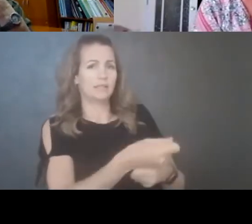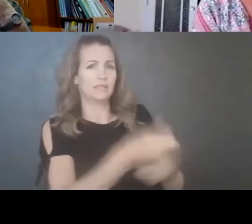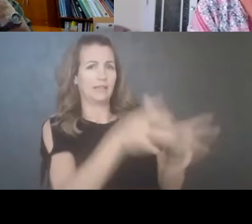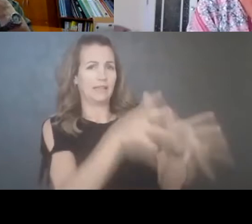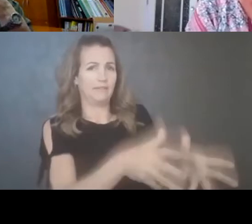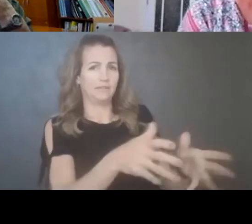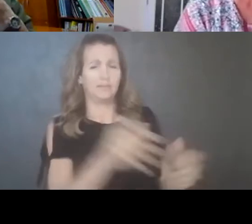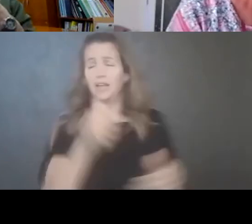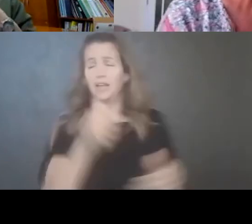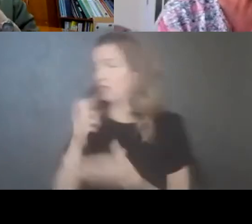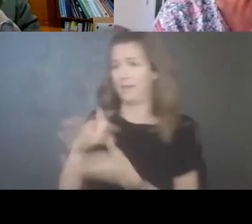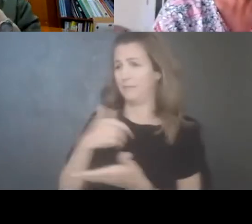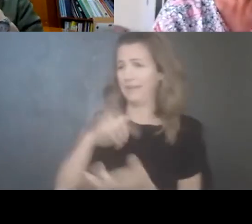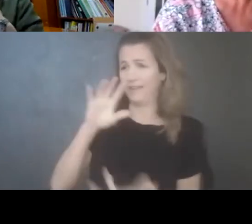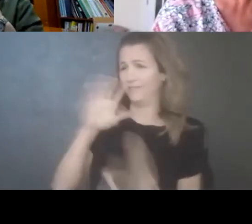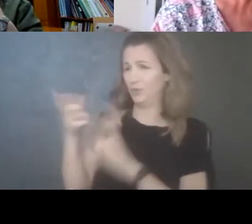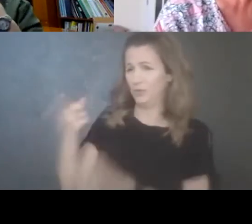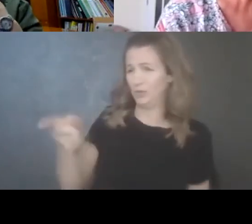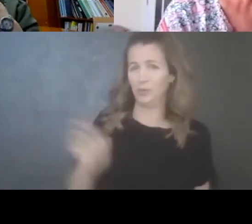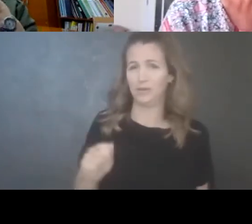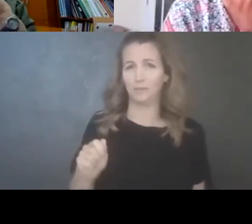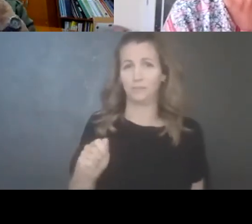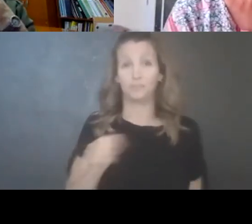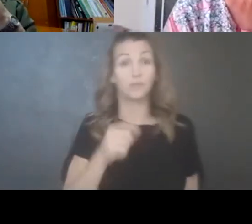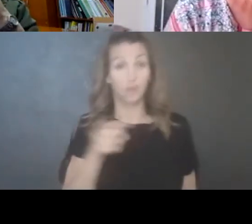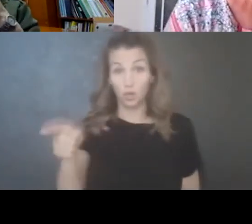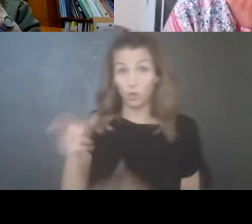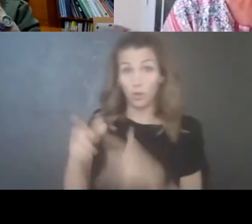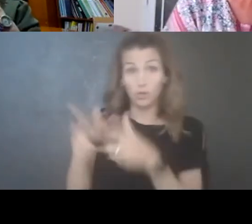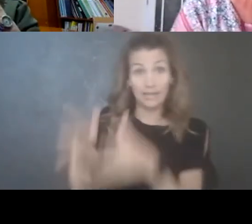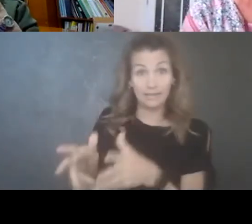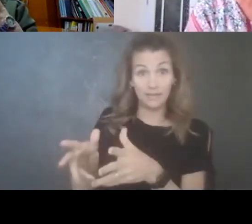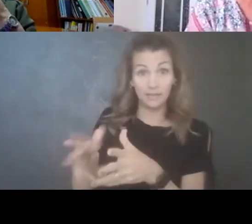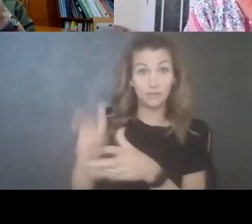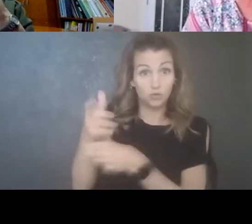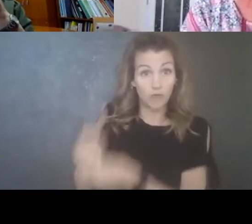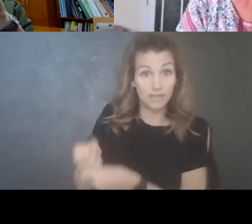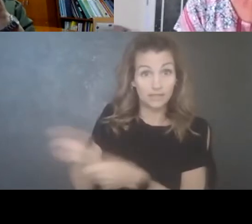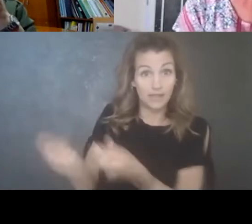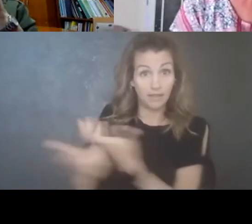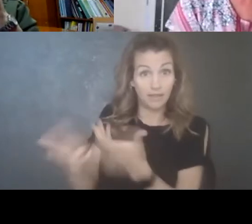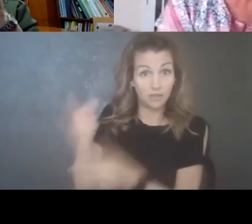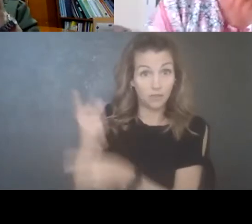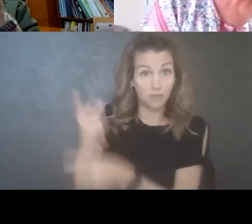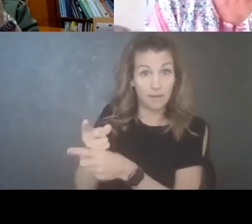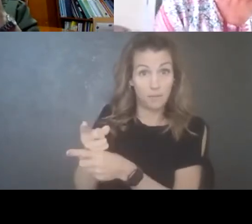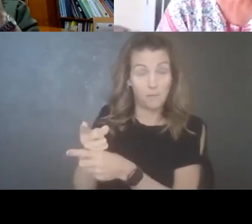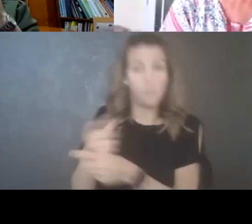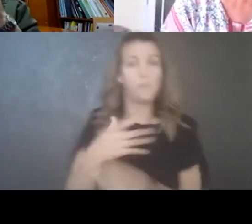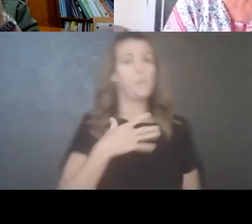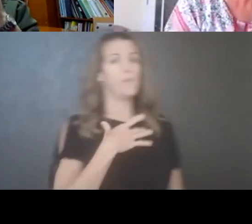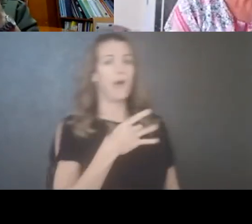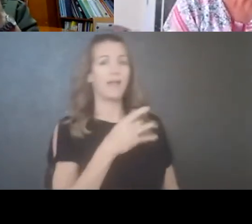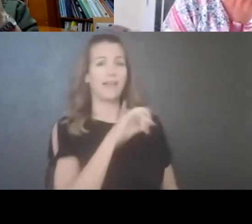you. What's that? So you want to leave it the way it is. You trust that everything was done right. I like that. Leave